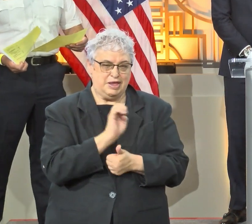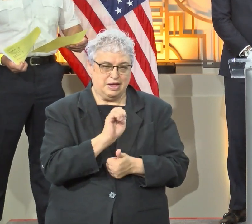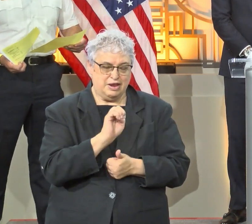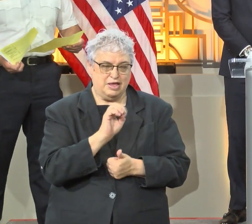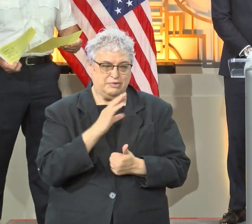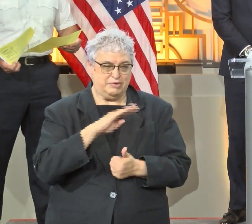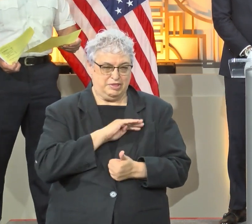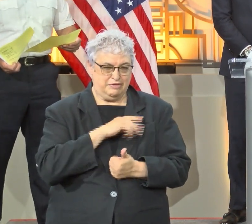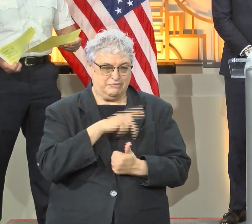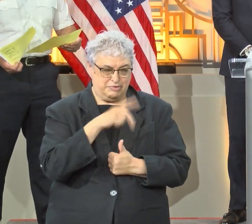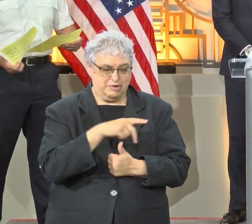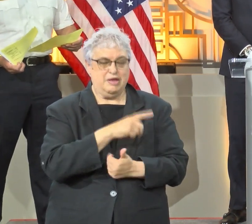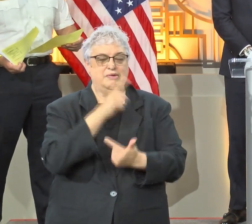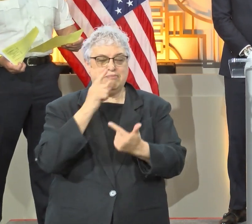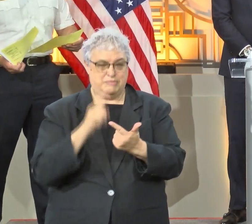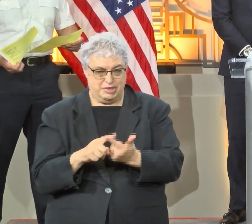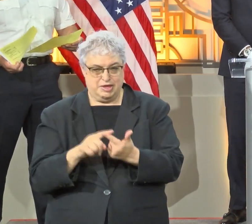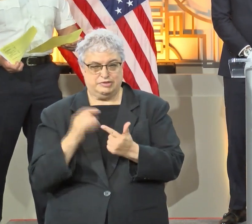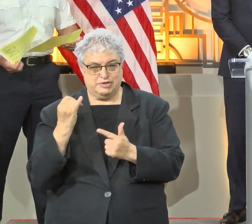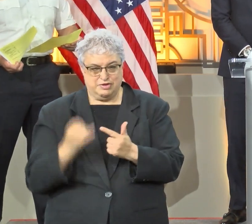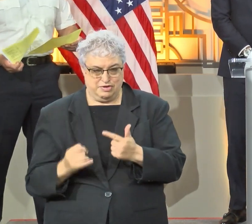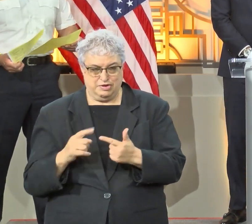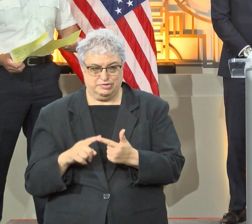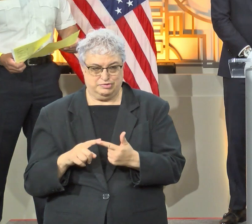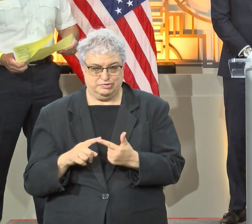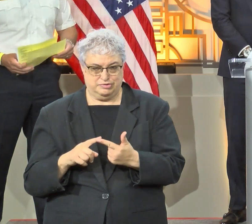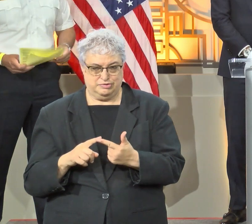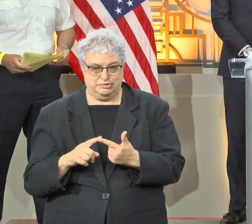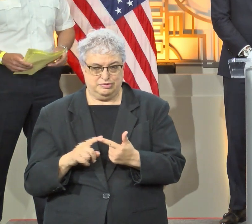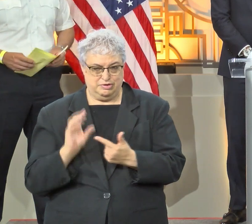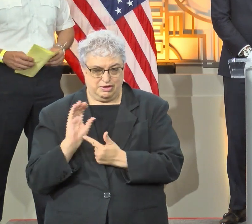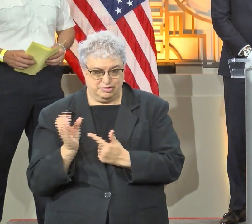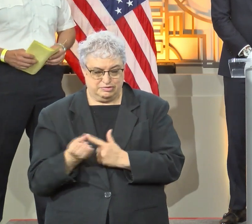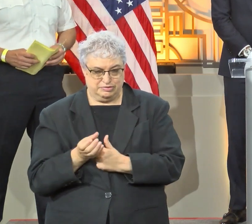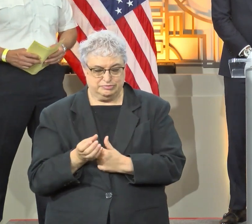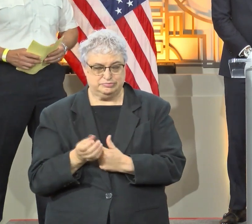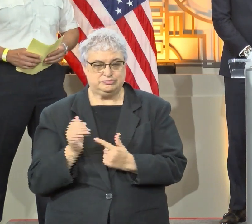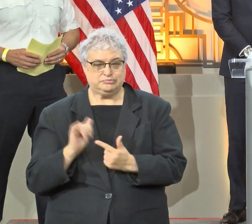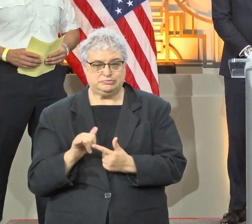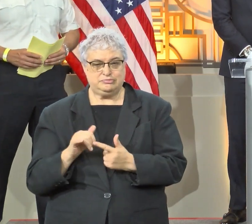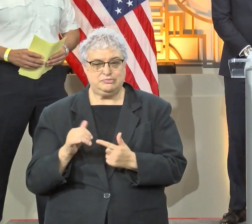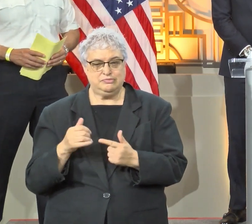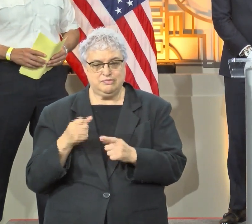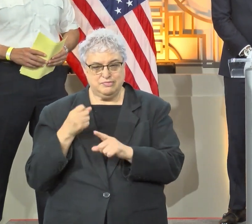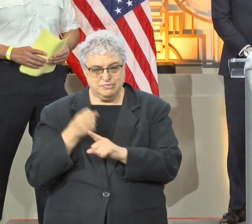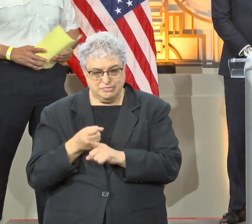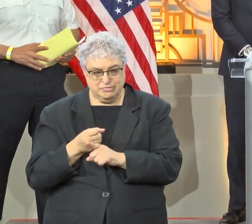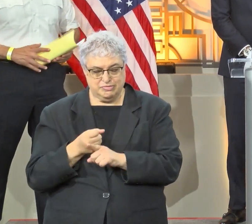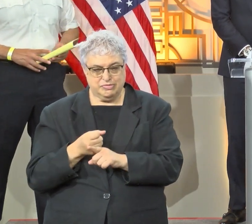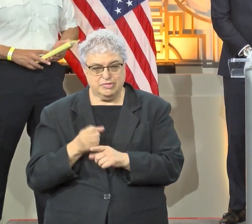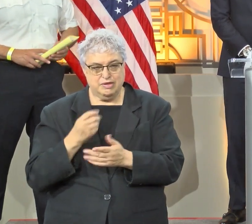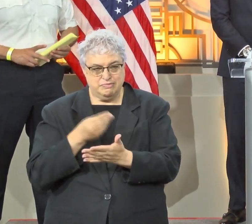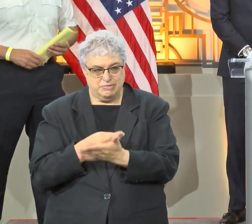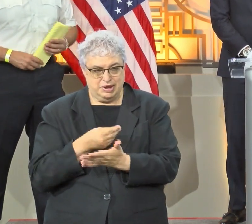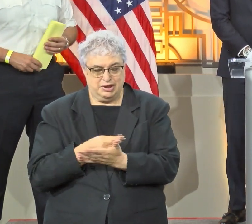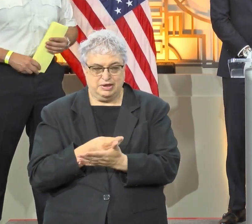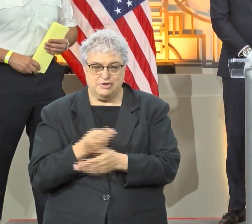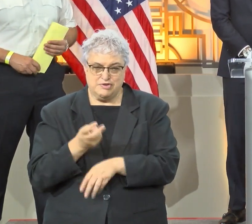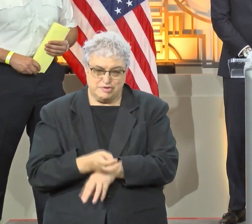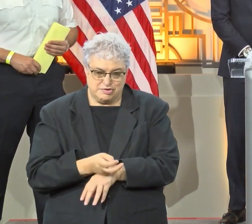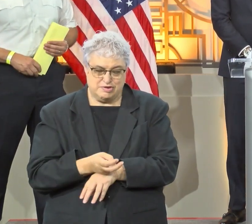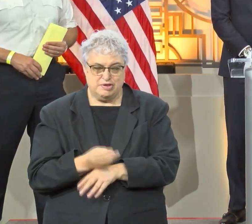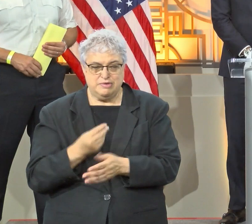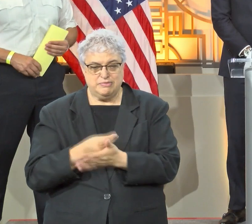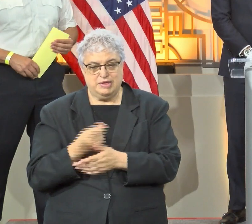Program. These are important local businesses that have been severely impacted financially, and funding for the program